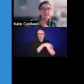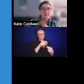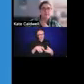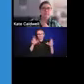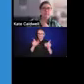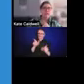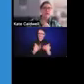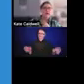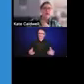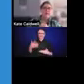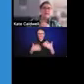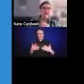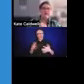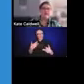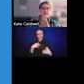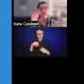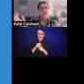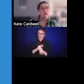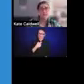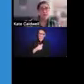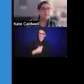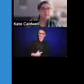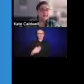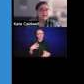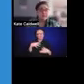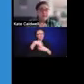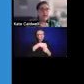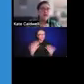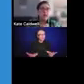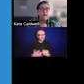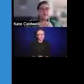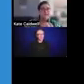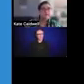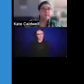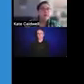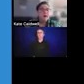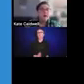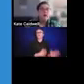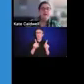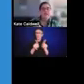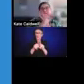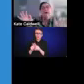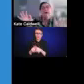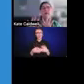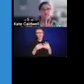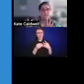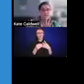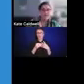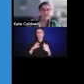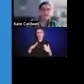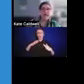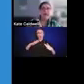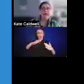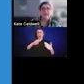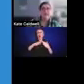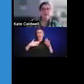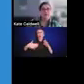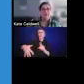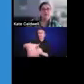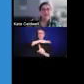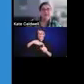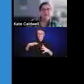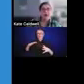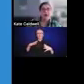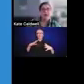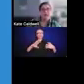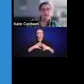advocacy. And there's also community-based PAR or CBPR. There's a number of different methods. I also sort